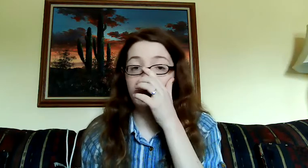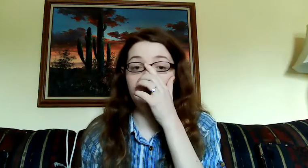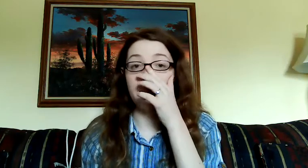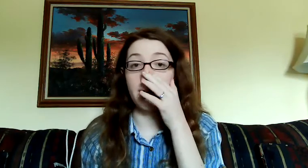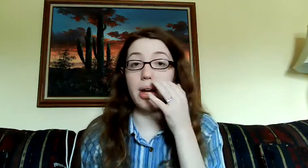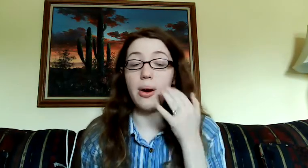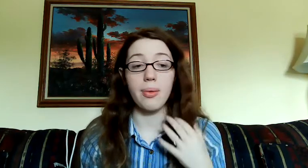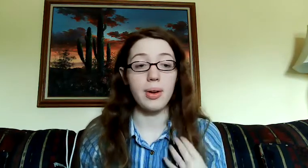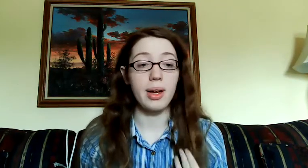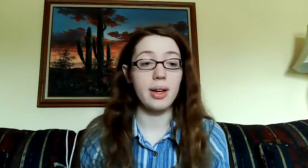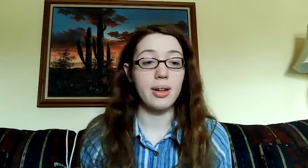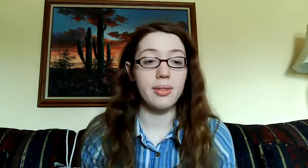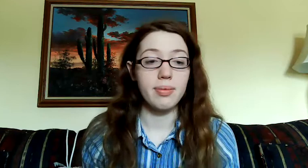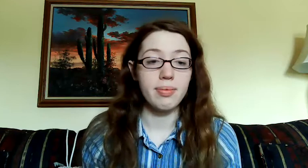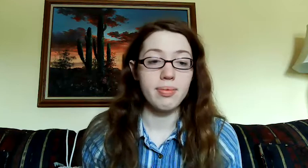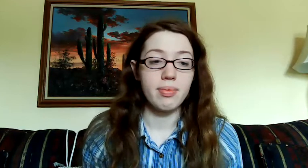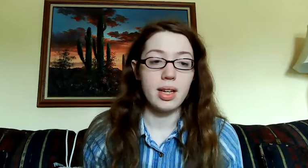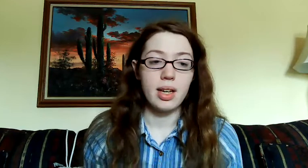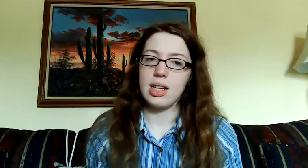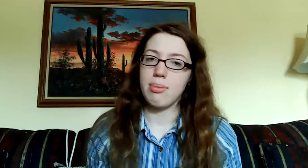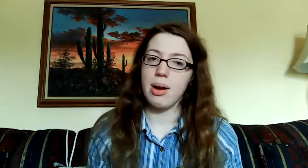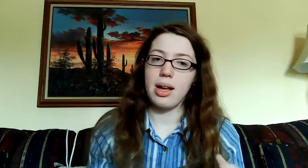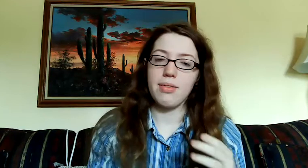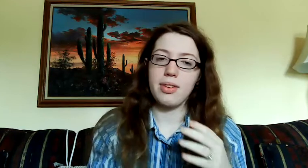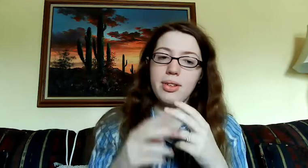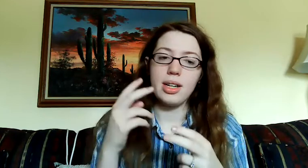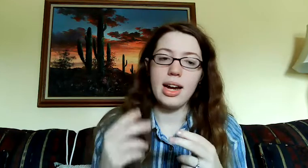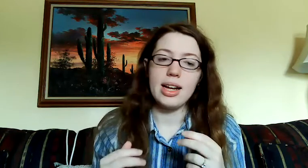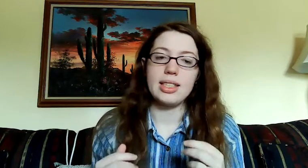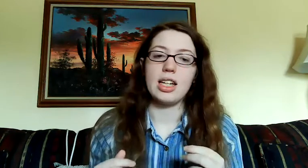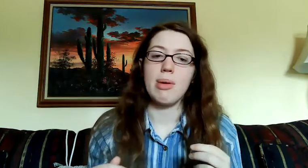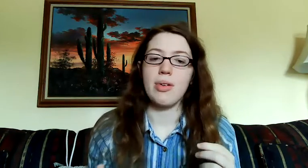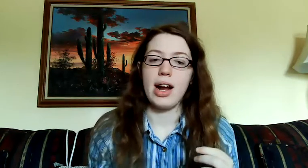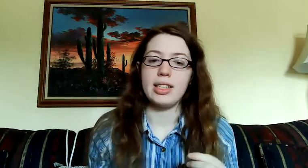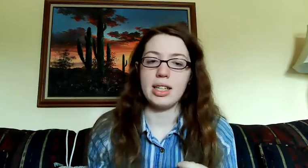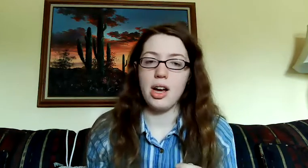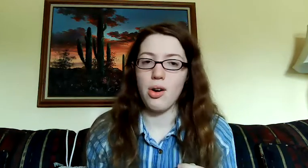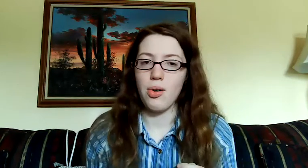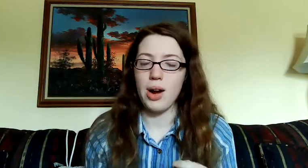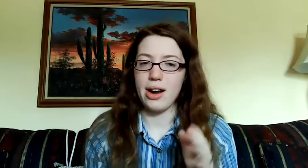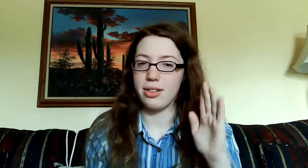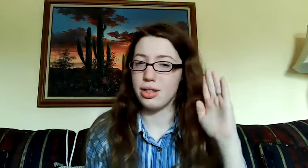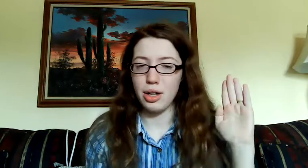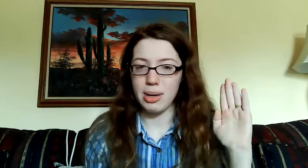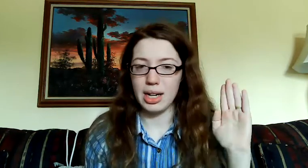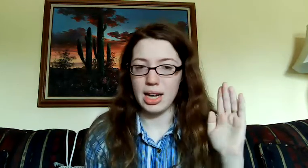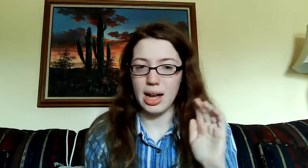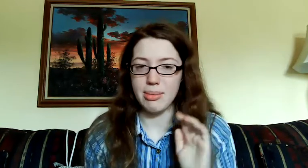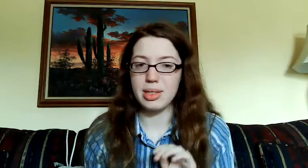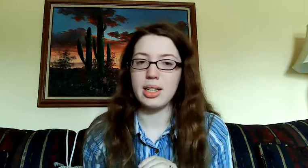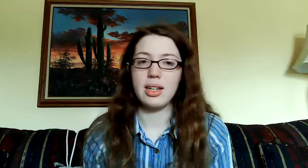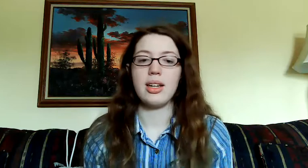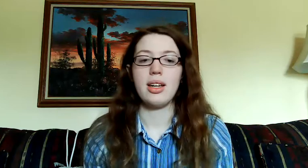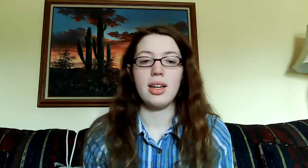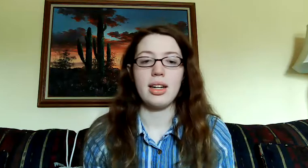don't know. So the problem, and if you look at ASL's memorizing a code, I heard so many times in class, but I